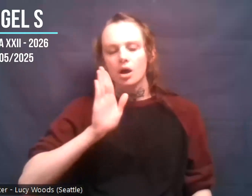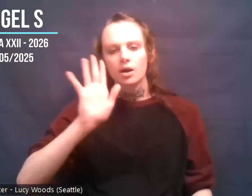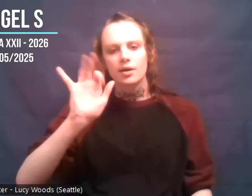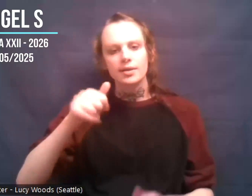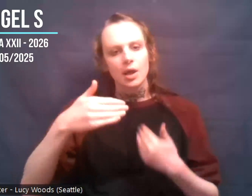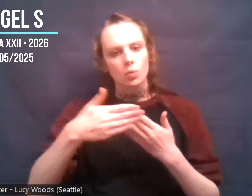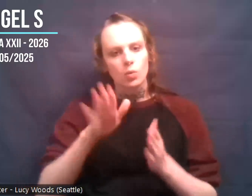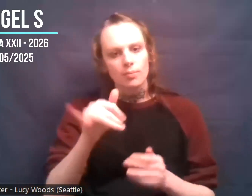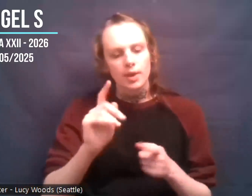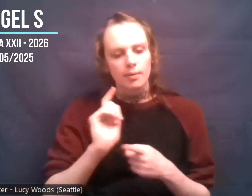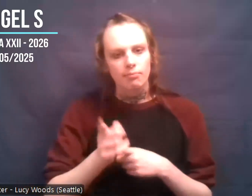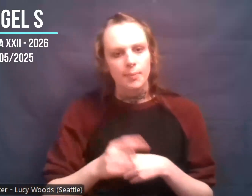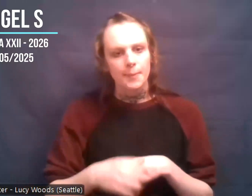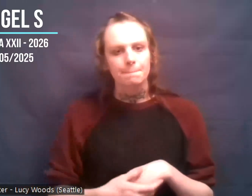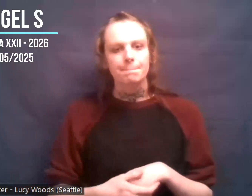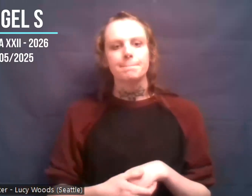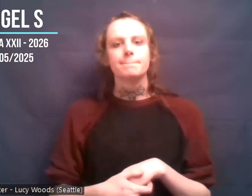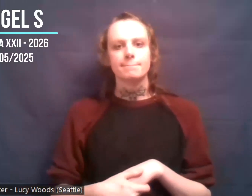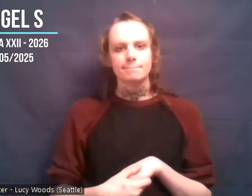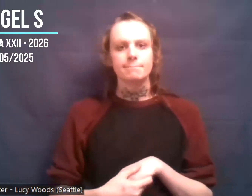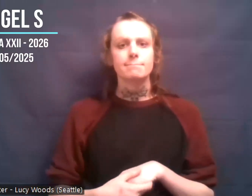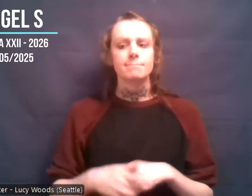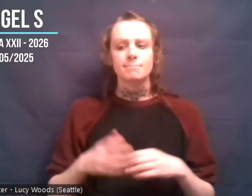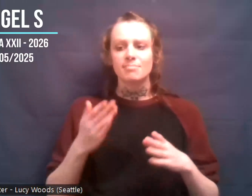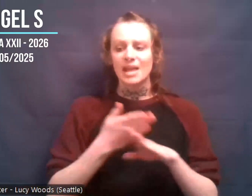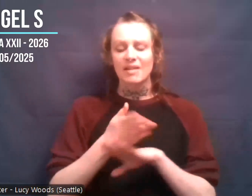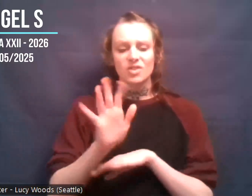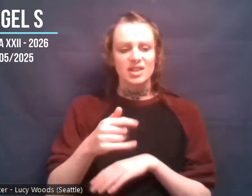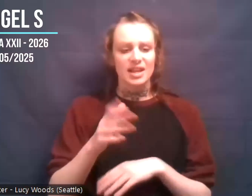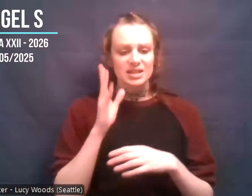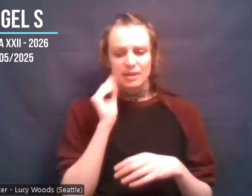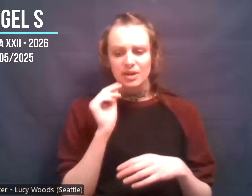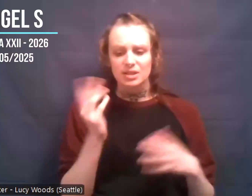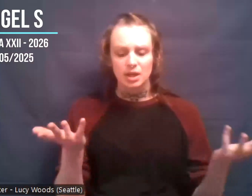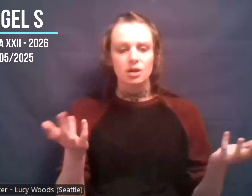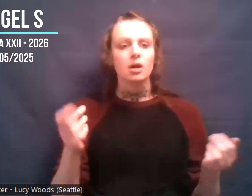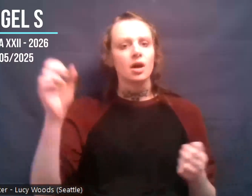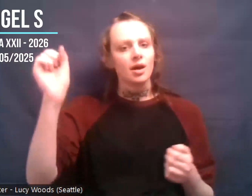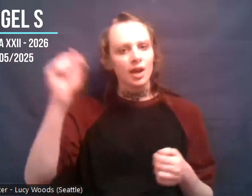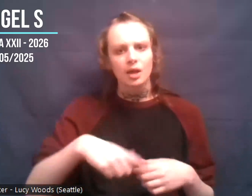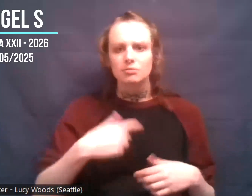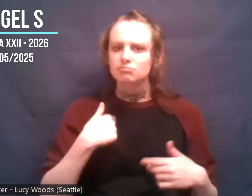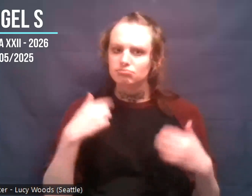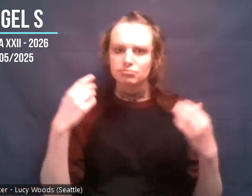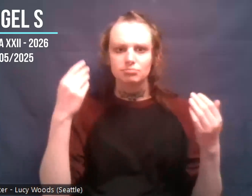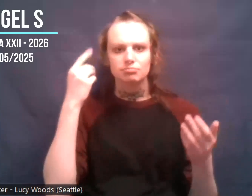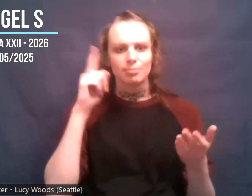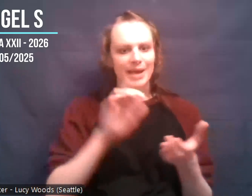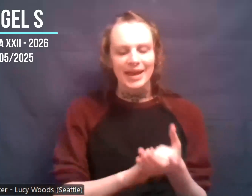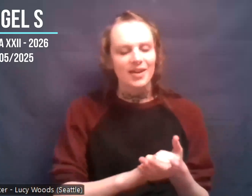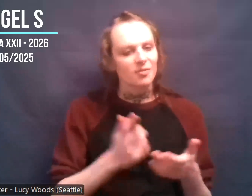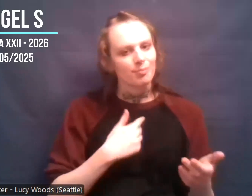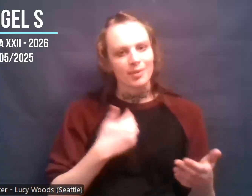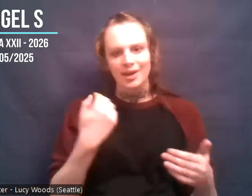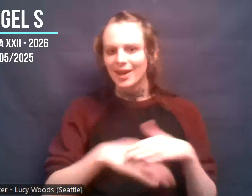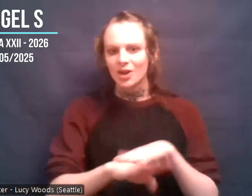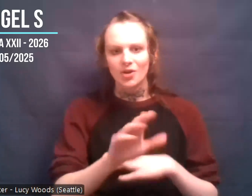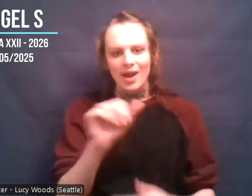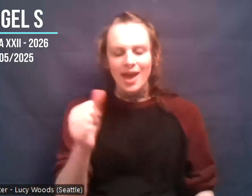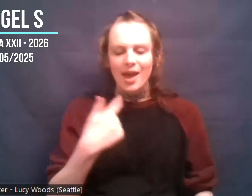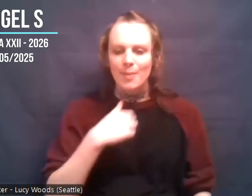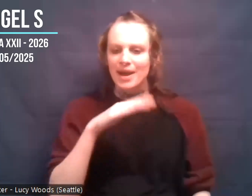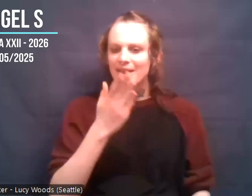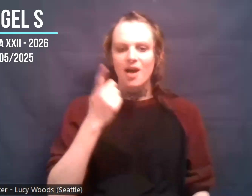And after that, I was sold. I was like, you know what? I never thought this would happen. I never thought I would see my mom